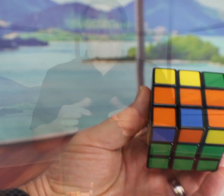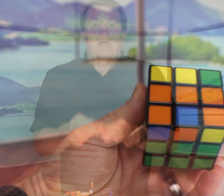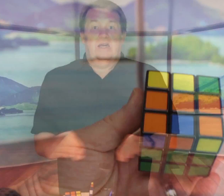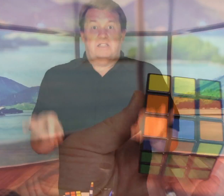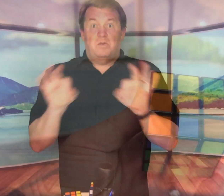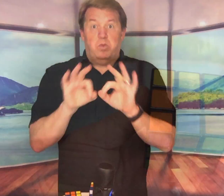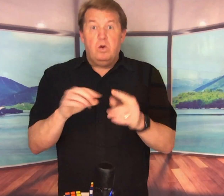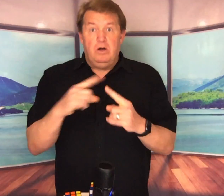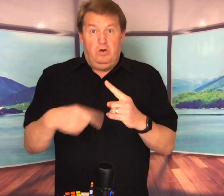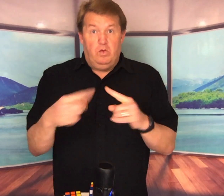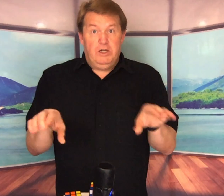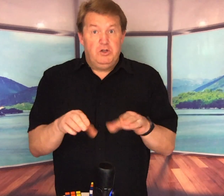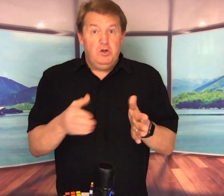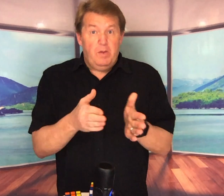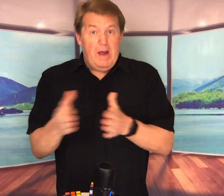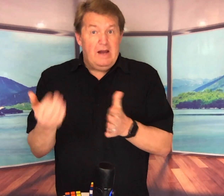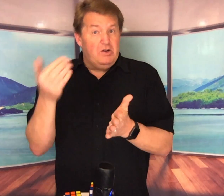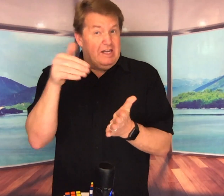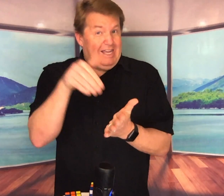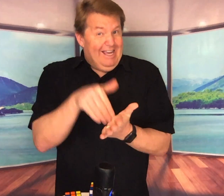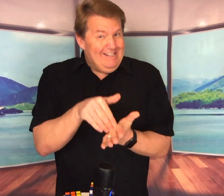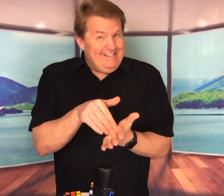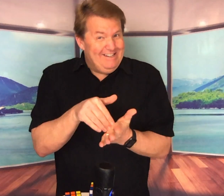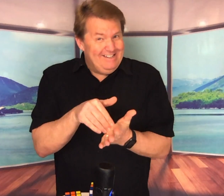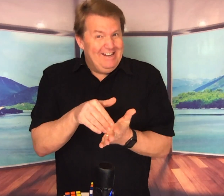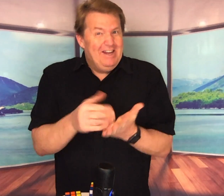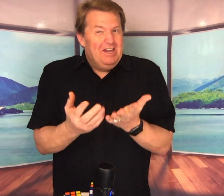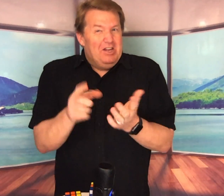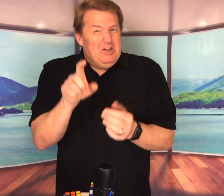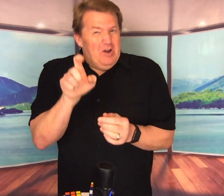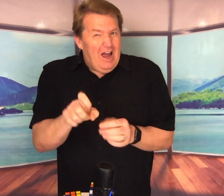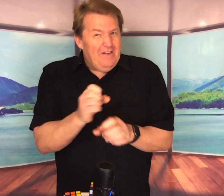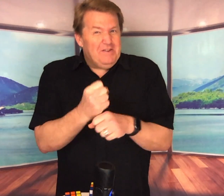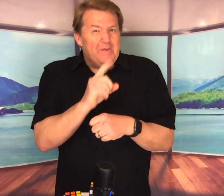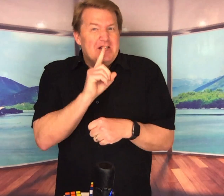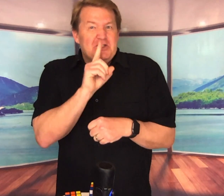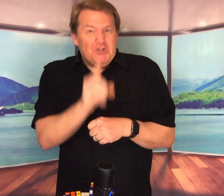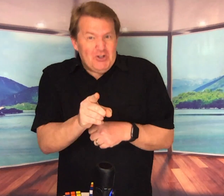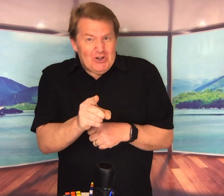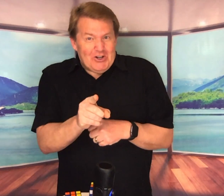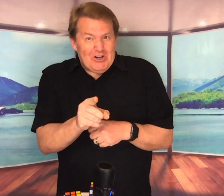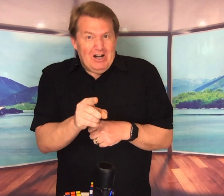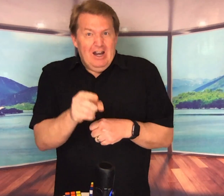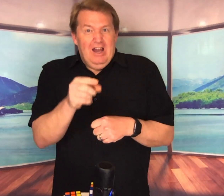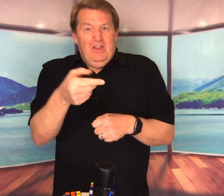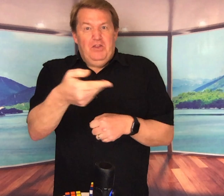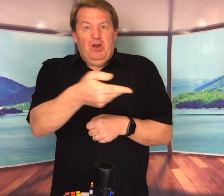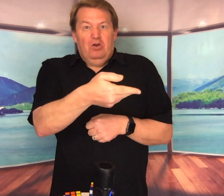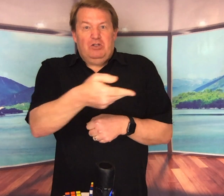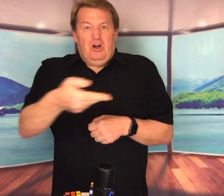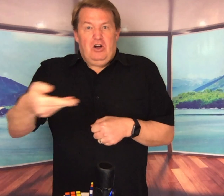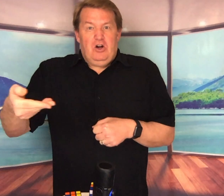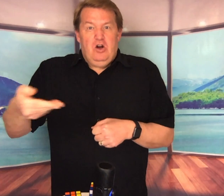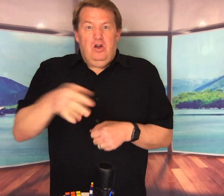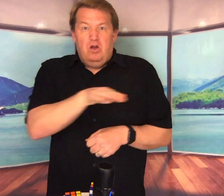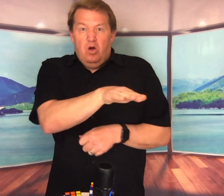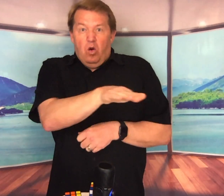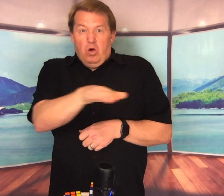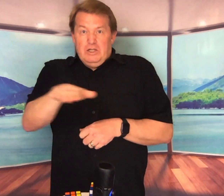And it's important, when you do the pattern again, you have to make sure that those are